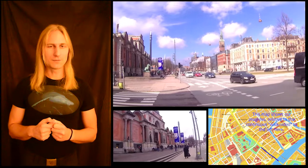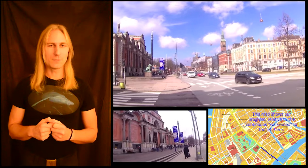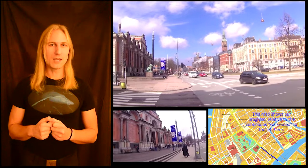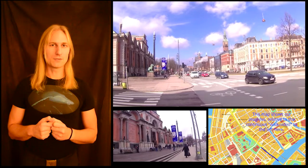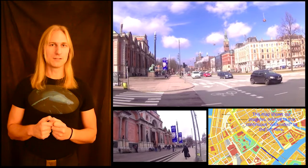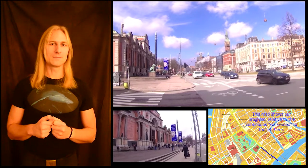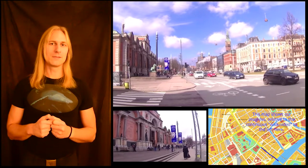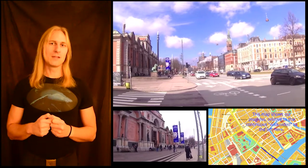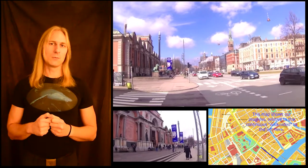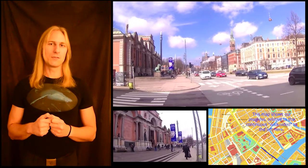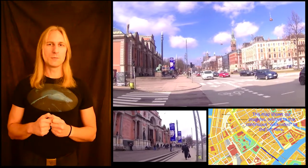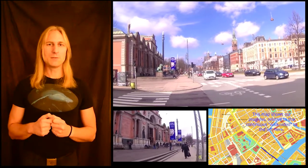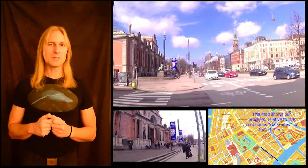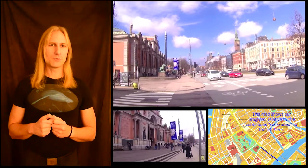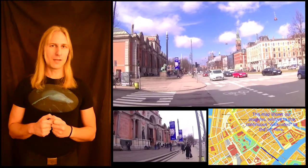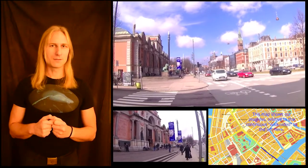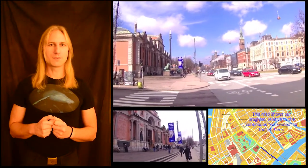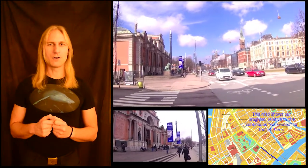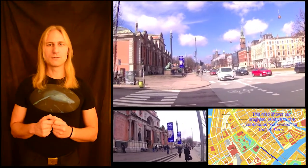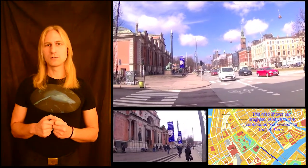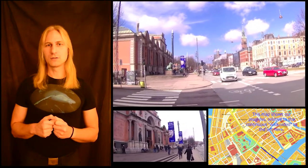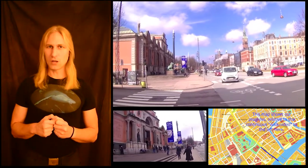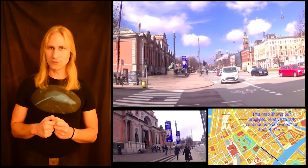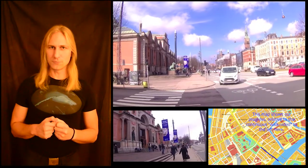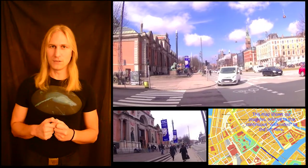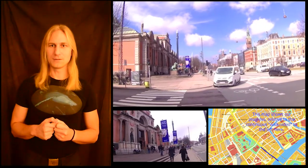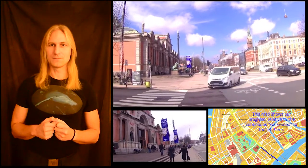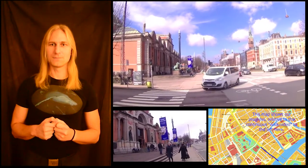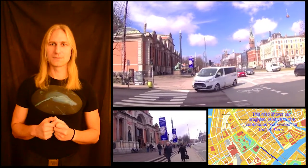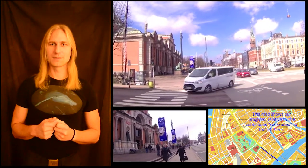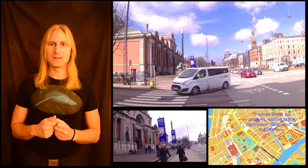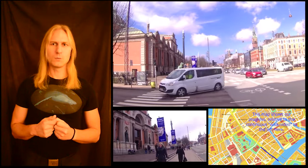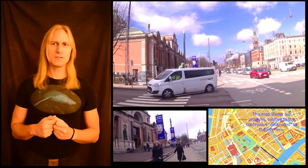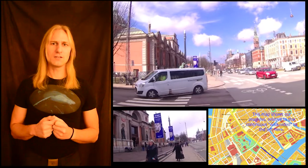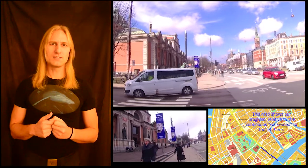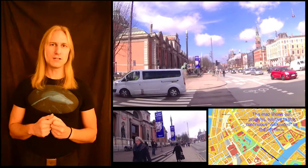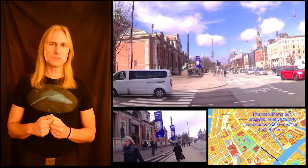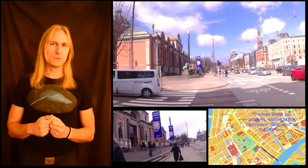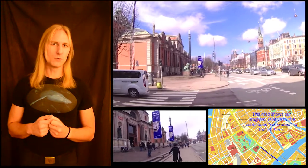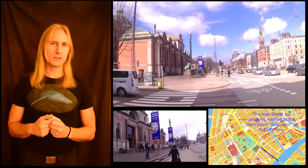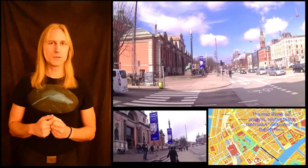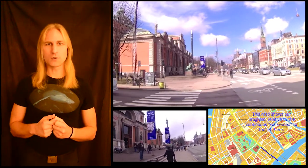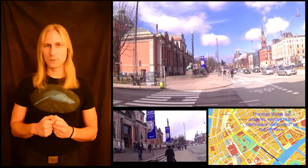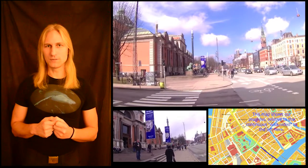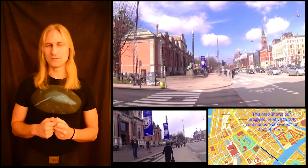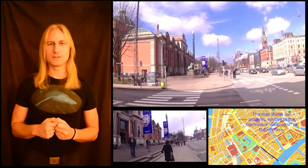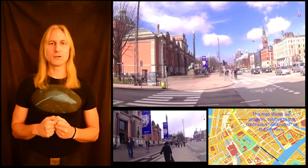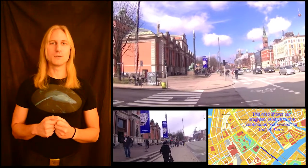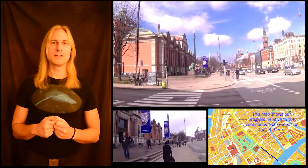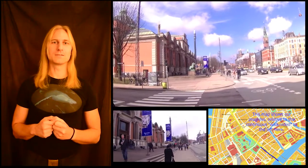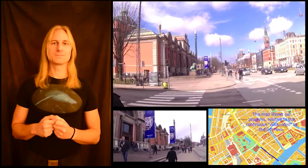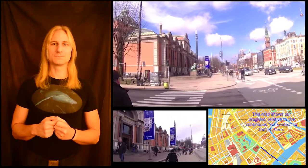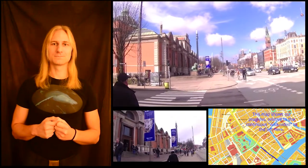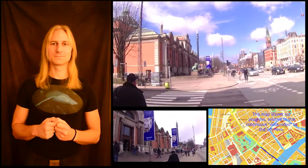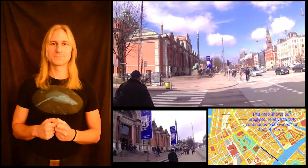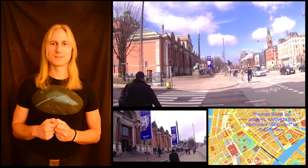passing familiarity with the beer brand of Carlsberg, which is a Danish brewery with origins in